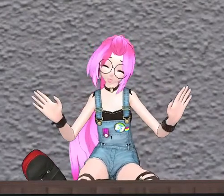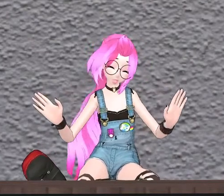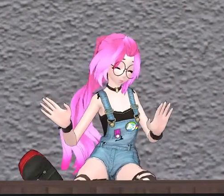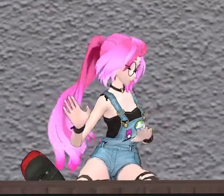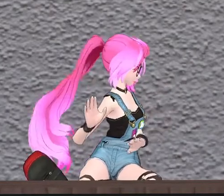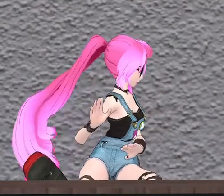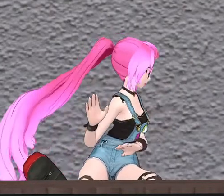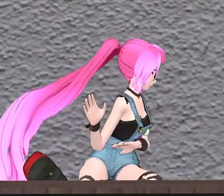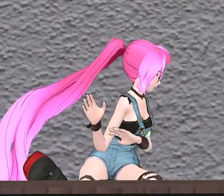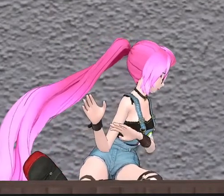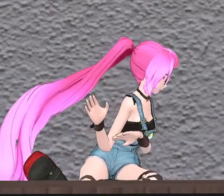whatever you want.